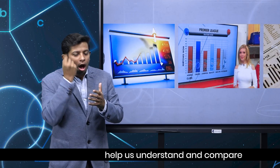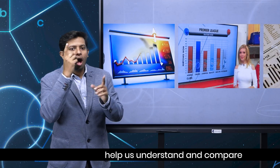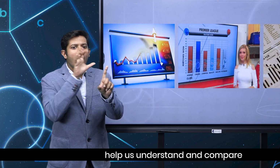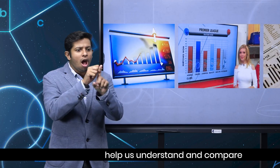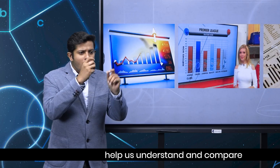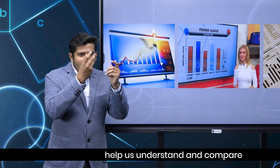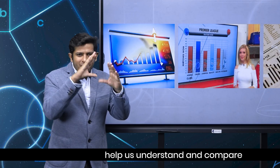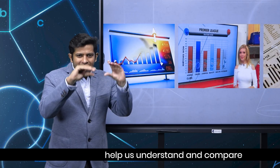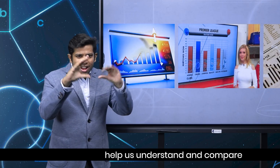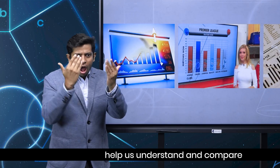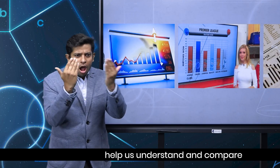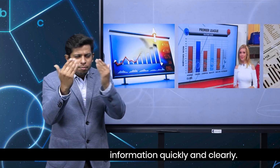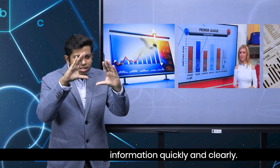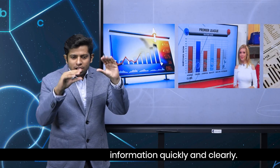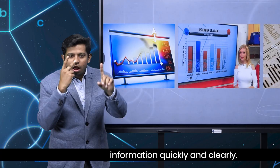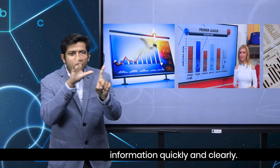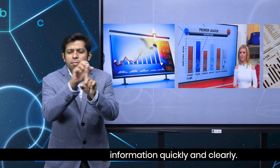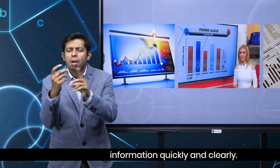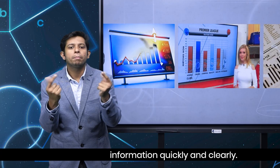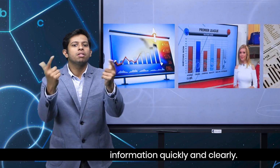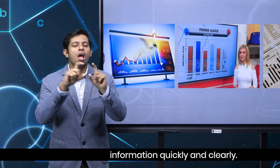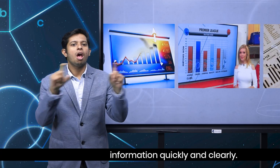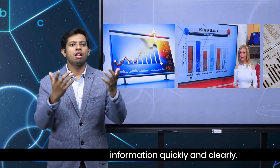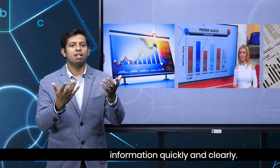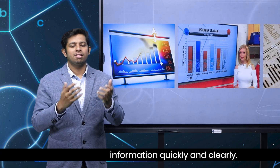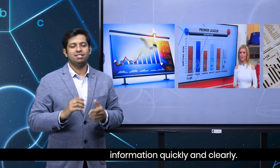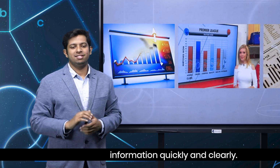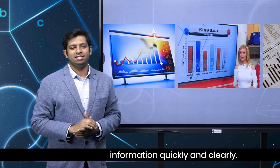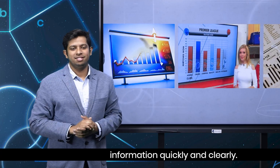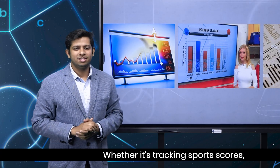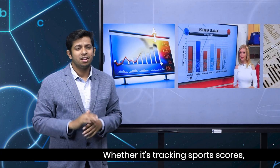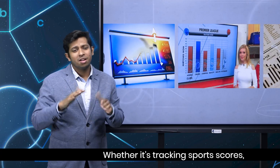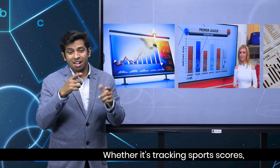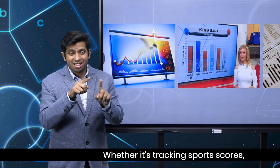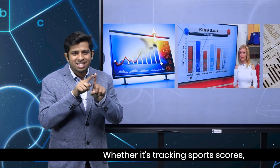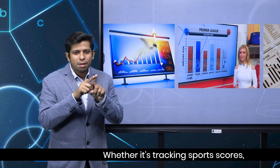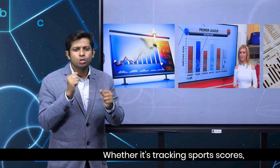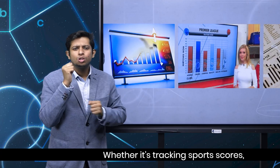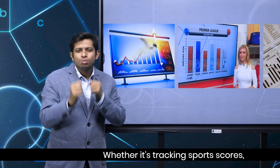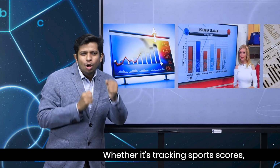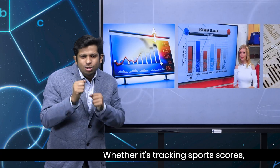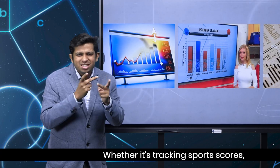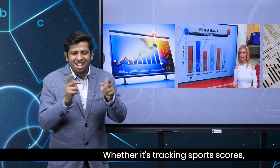Help us understand and compare information quickly and clearly. Whether it's tracking sports